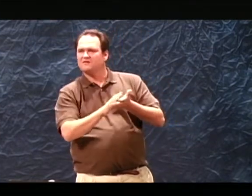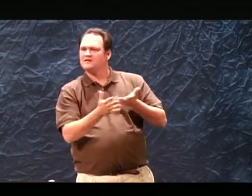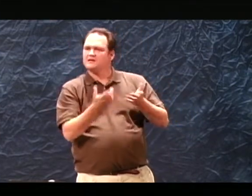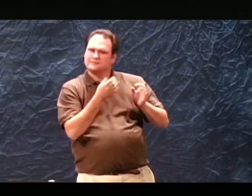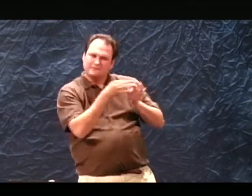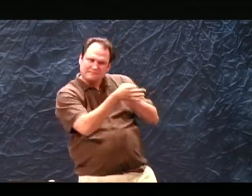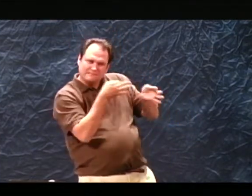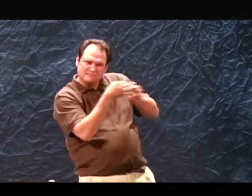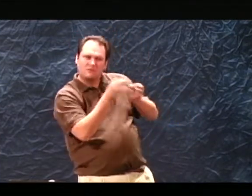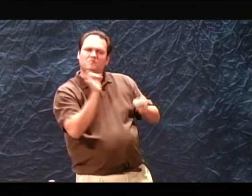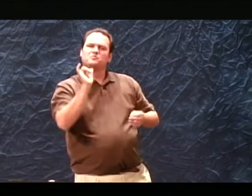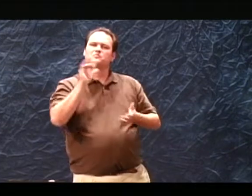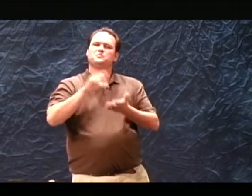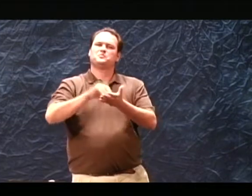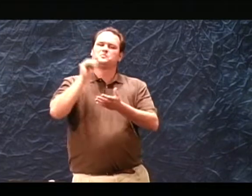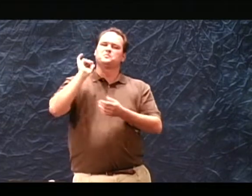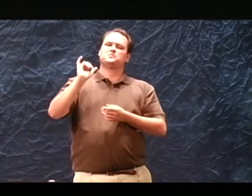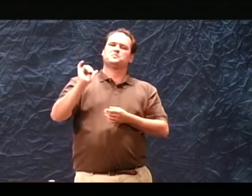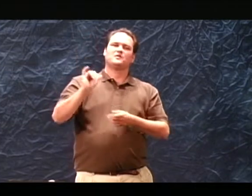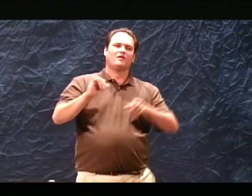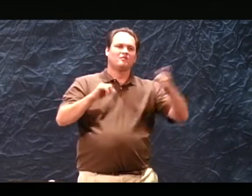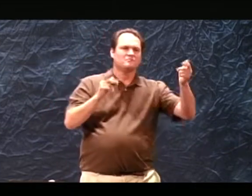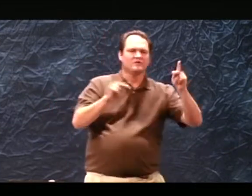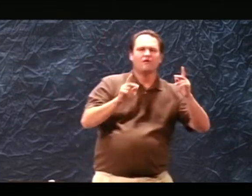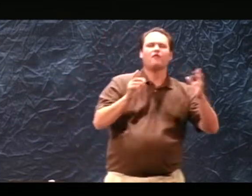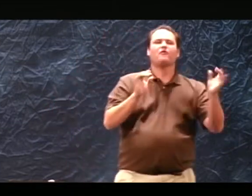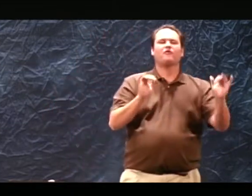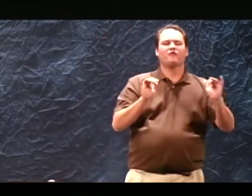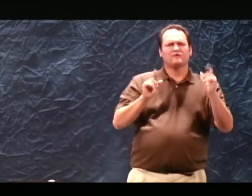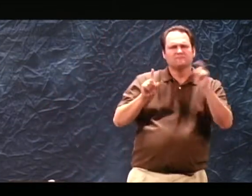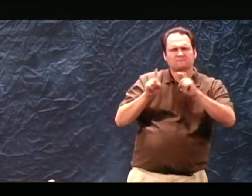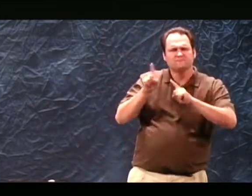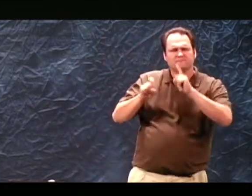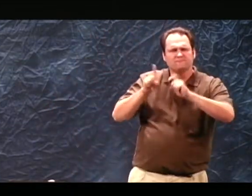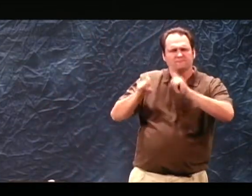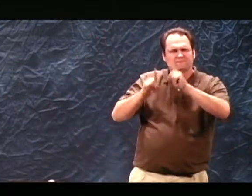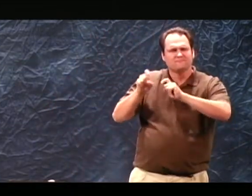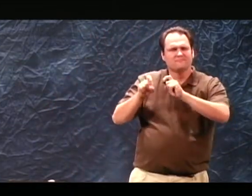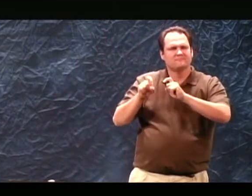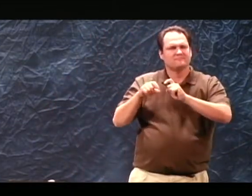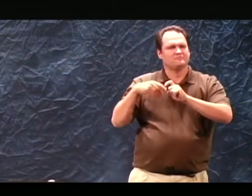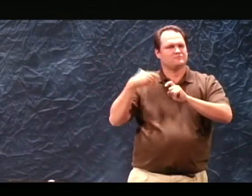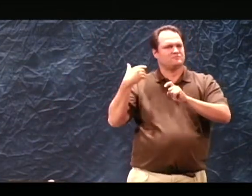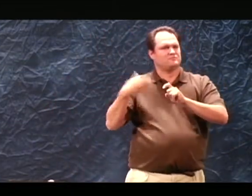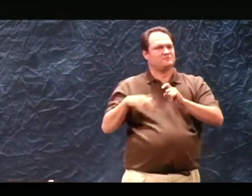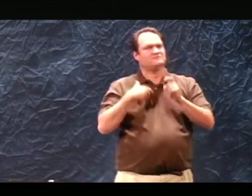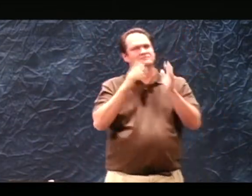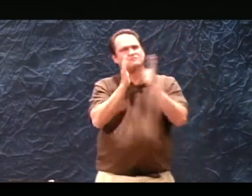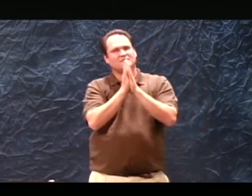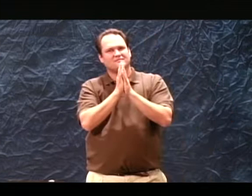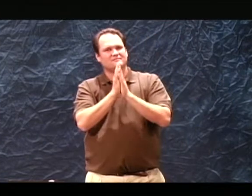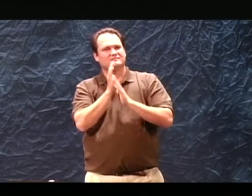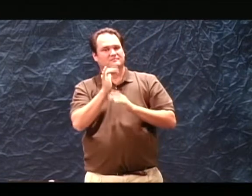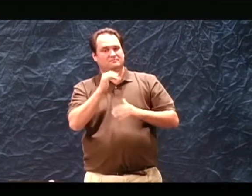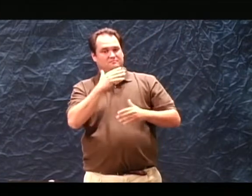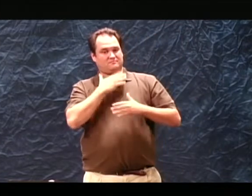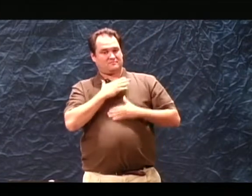it was interesting he had a civil discussion with his family it was a completely different religion it was very interesting